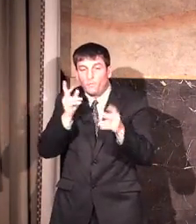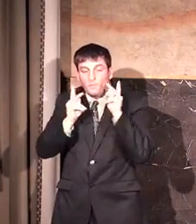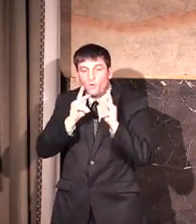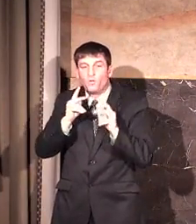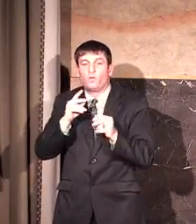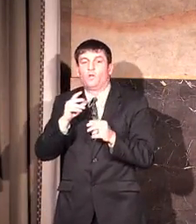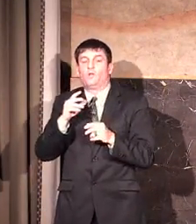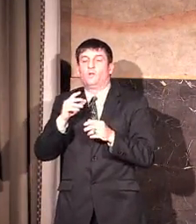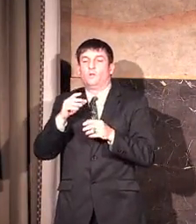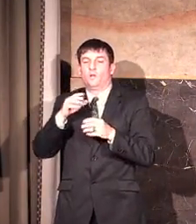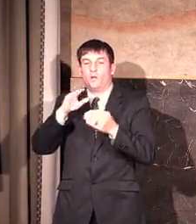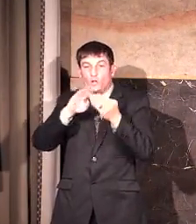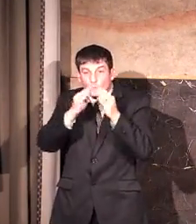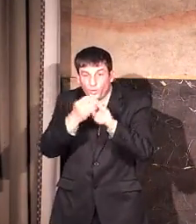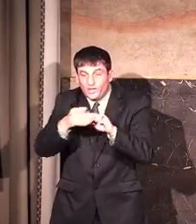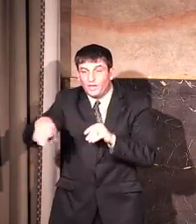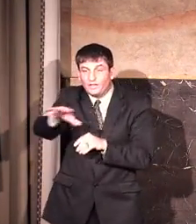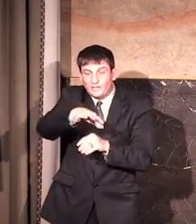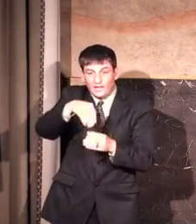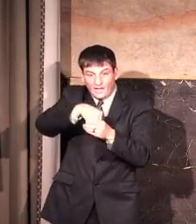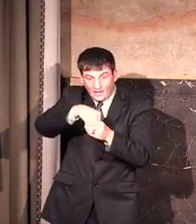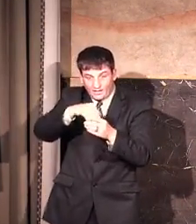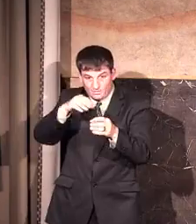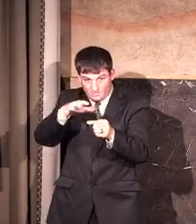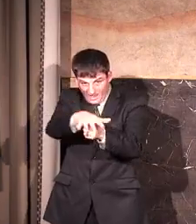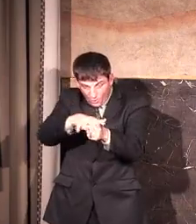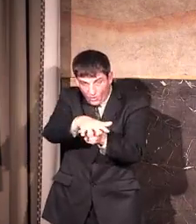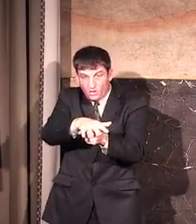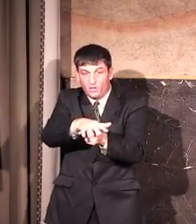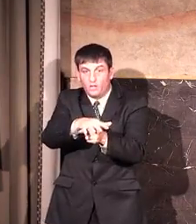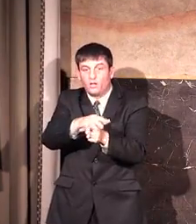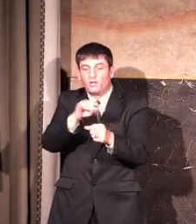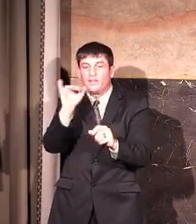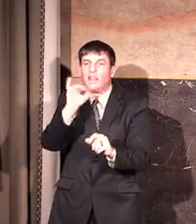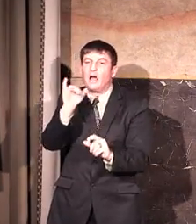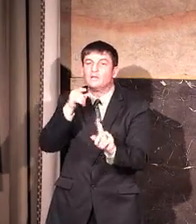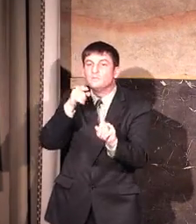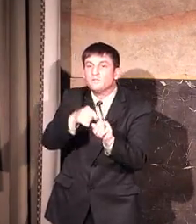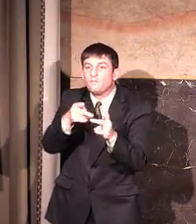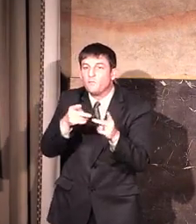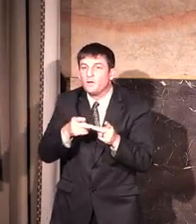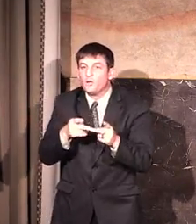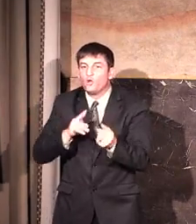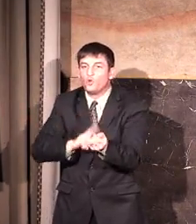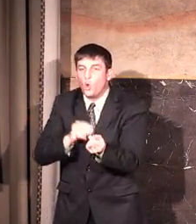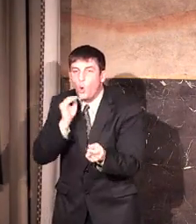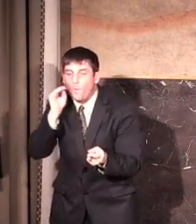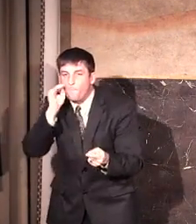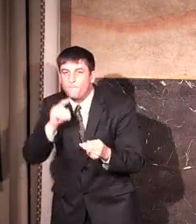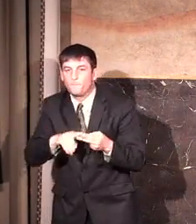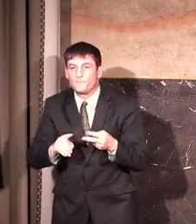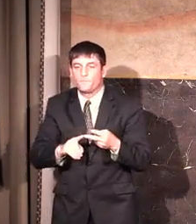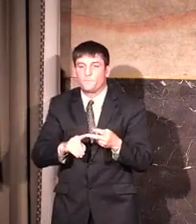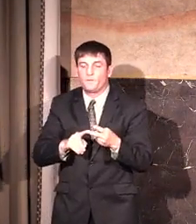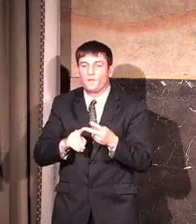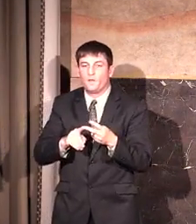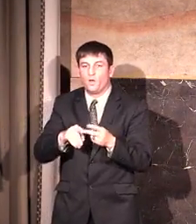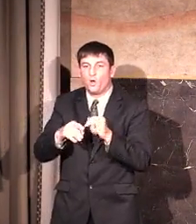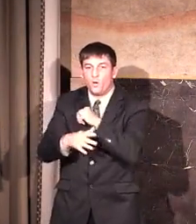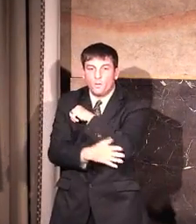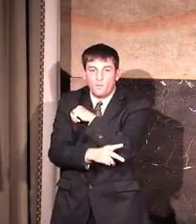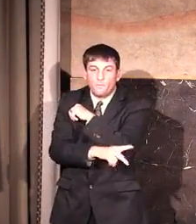themselves work with the health entities in the community, and in particular settings like nursing homes, local parish prisons and the